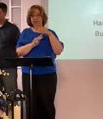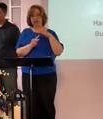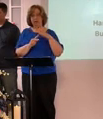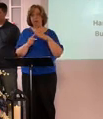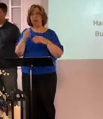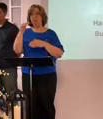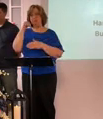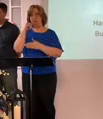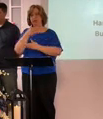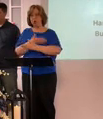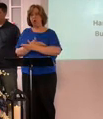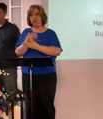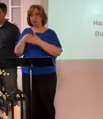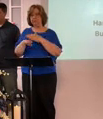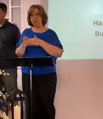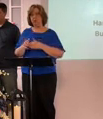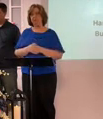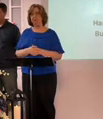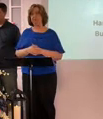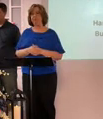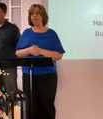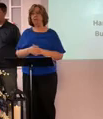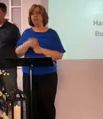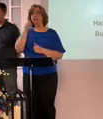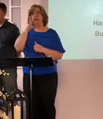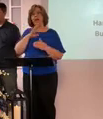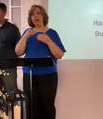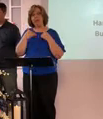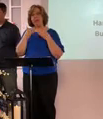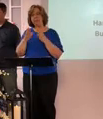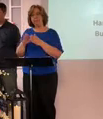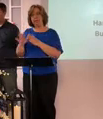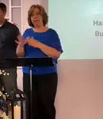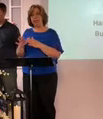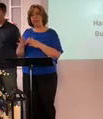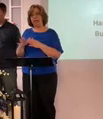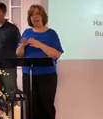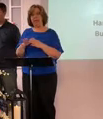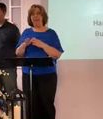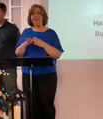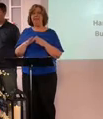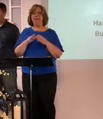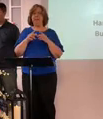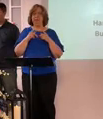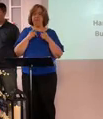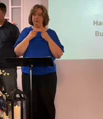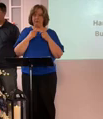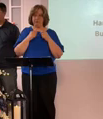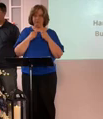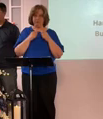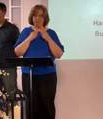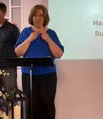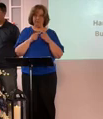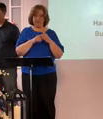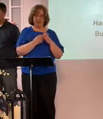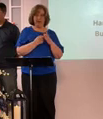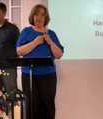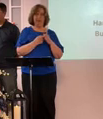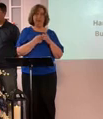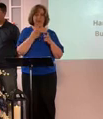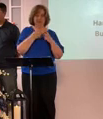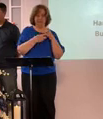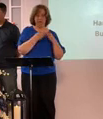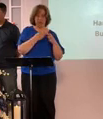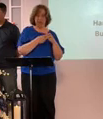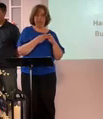So God had a plan for us that started off really, really bumpy and ended up